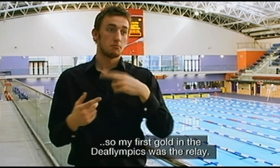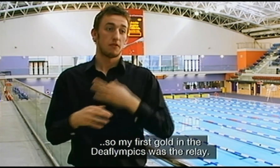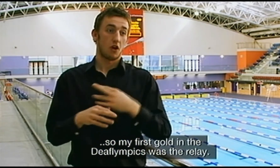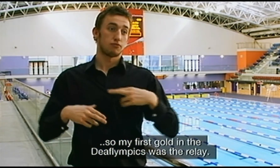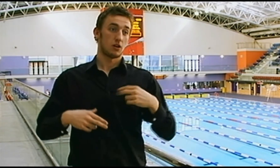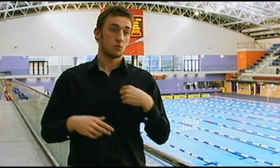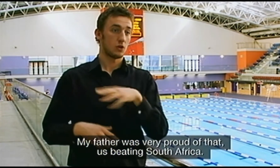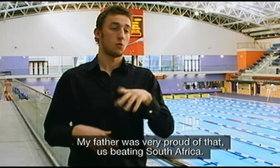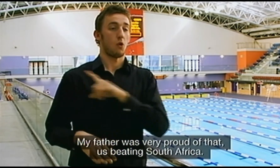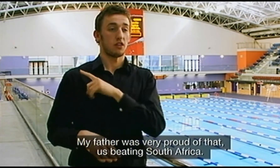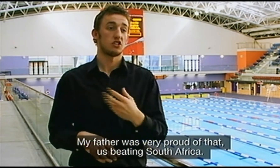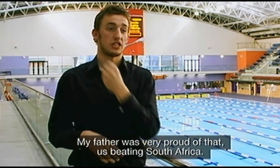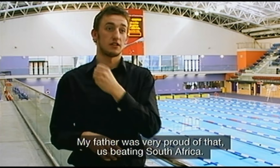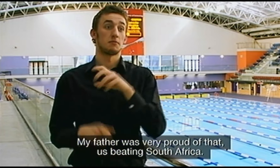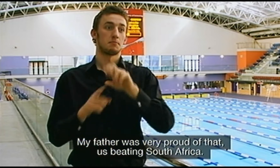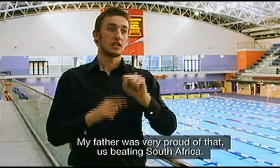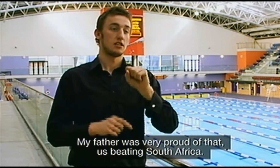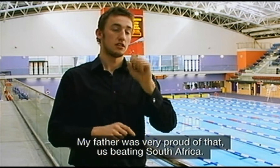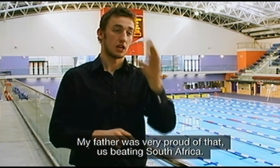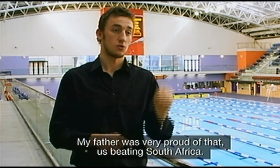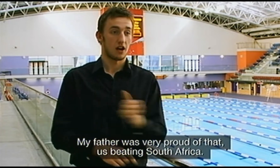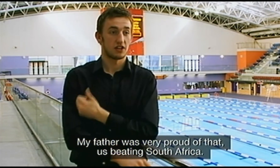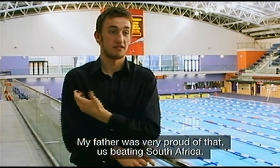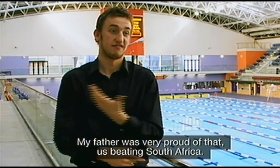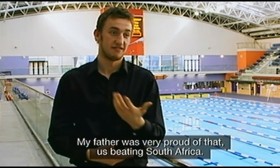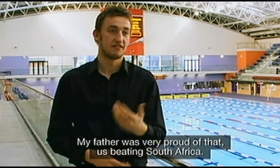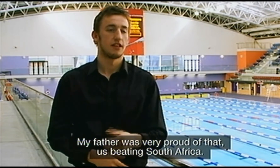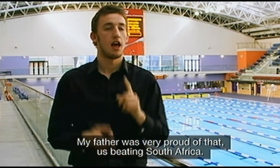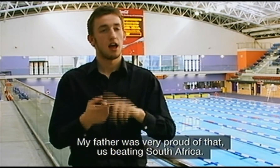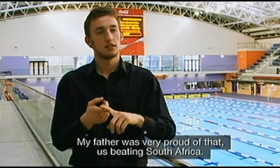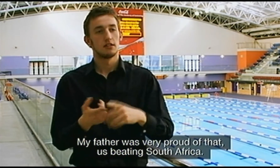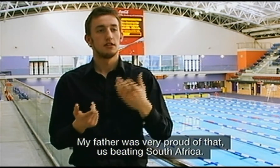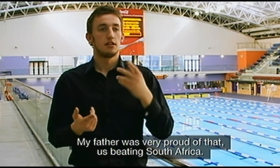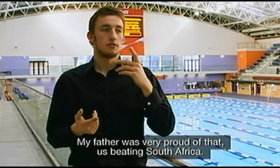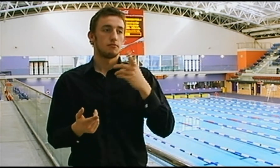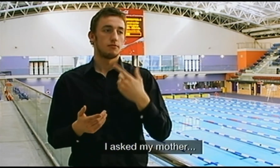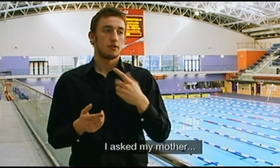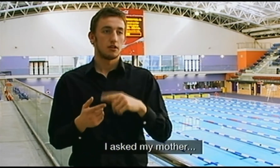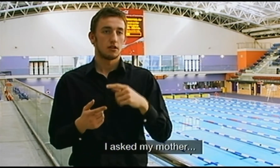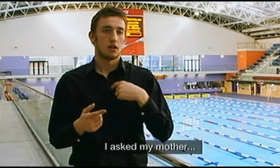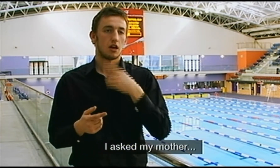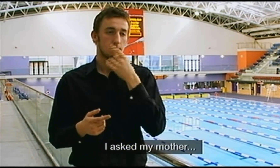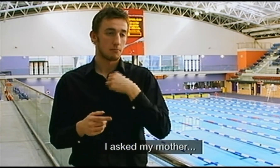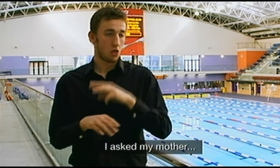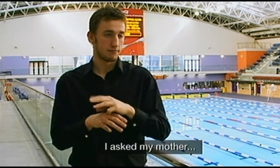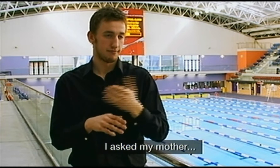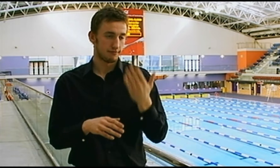relay. So my father was very proud of that, us beating South Africa. I asked my mother which of my achievements my